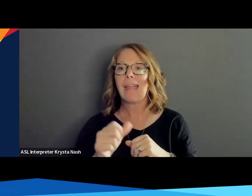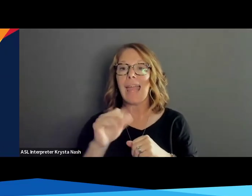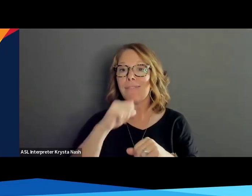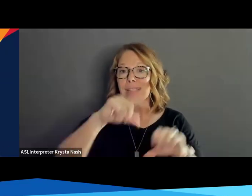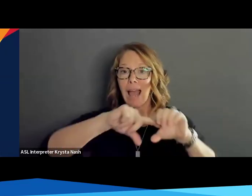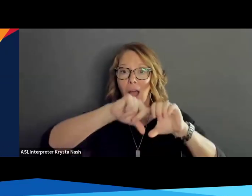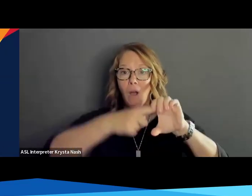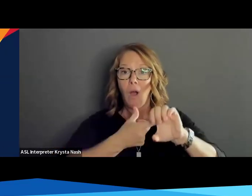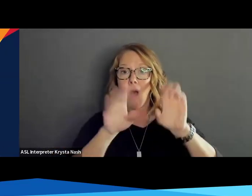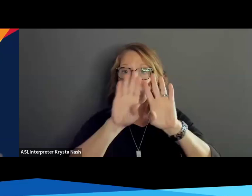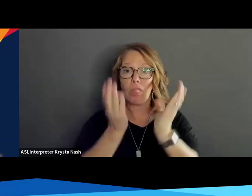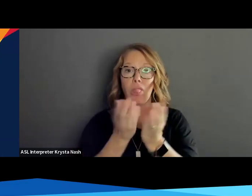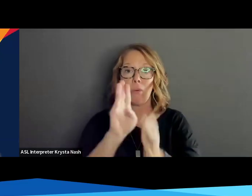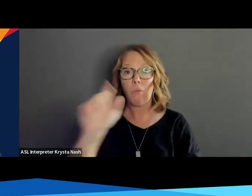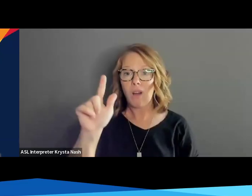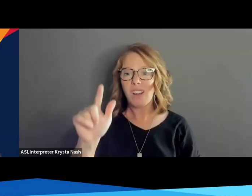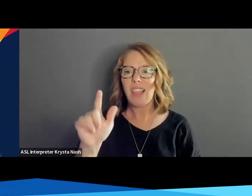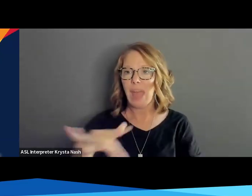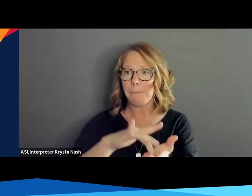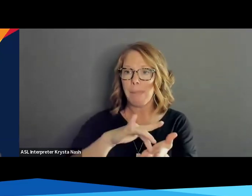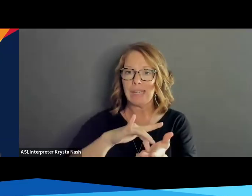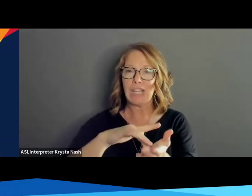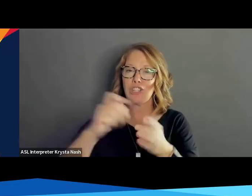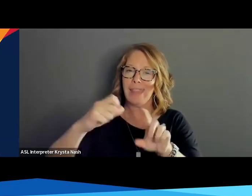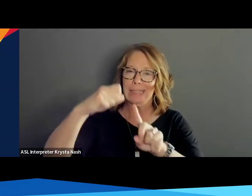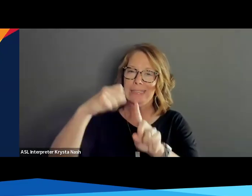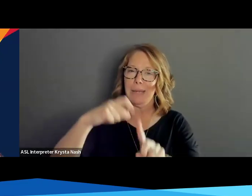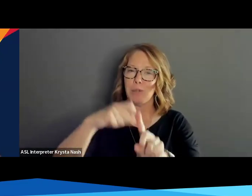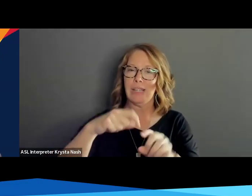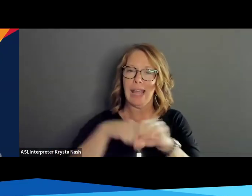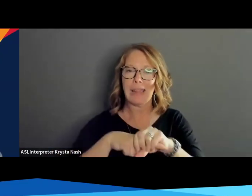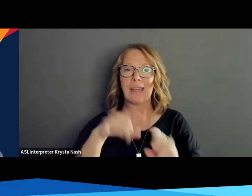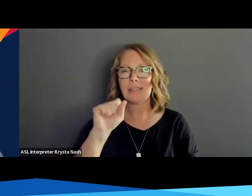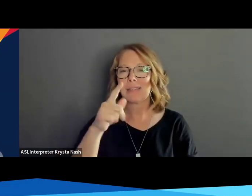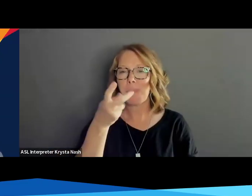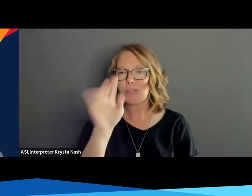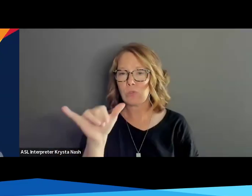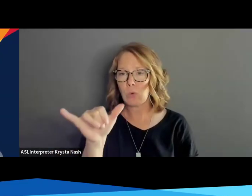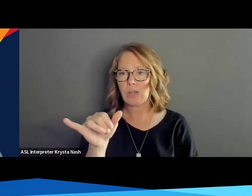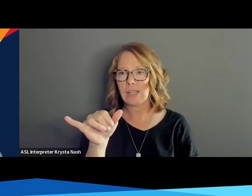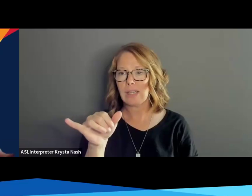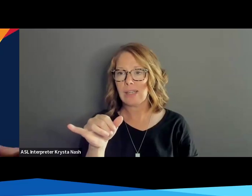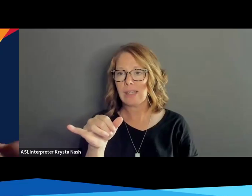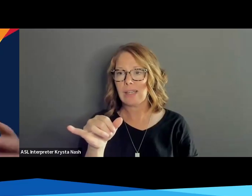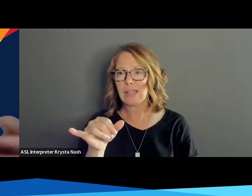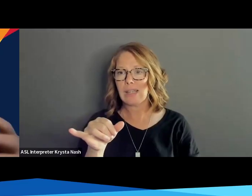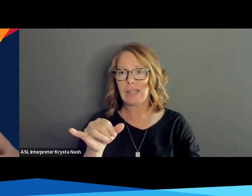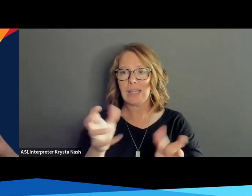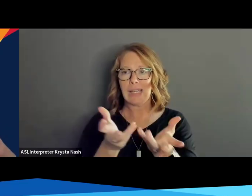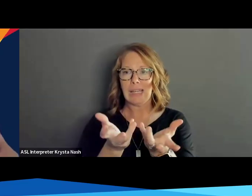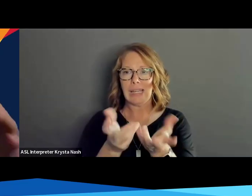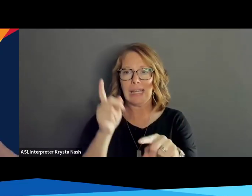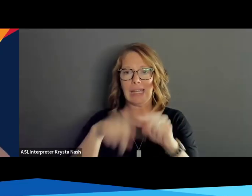wall. The medication, the stimulant that's in the suppository, can't get the bowel